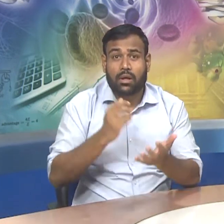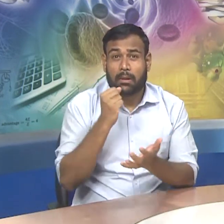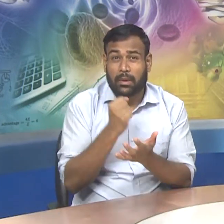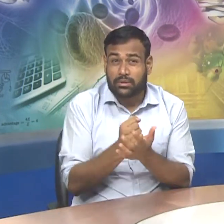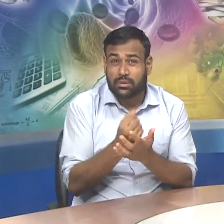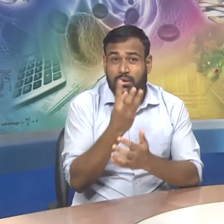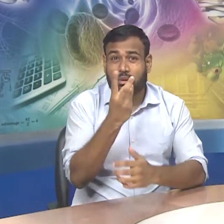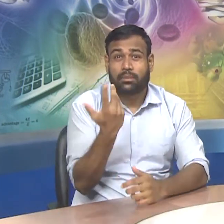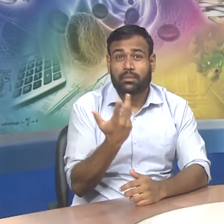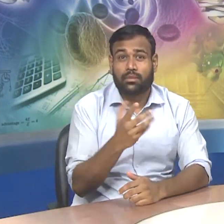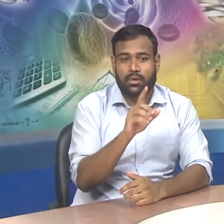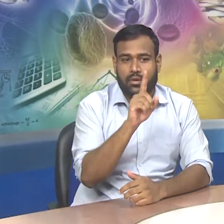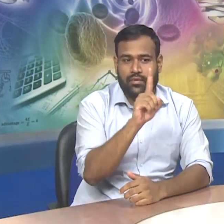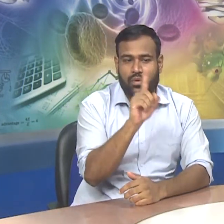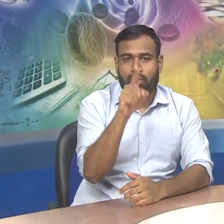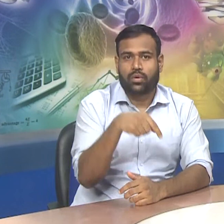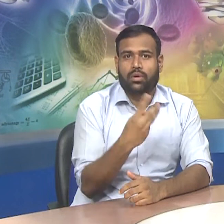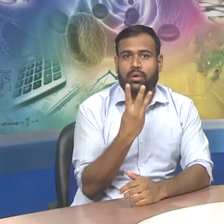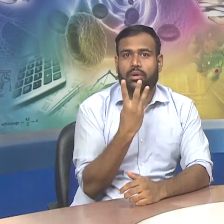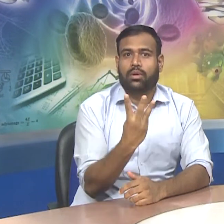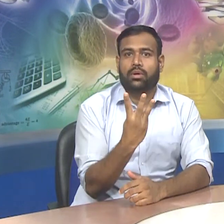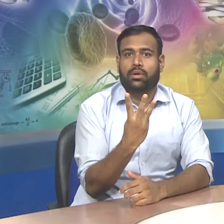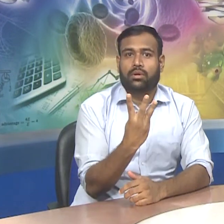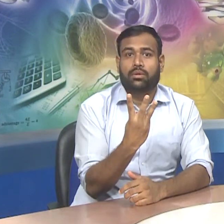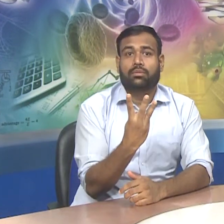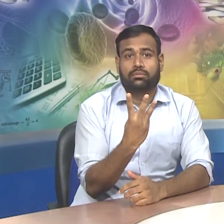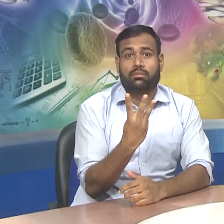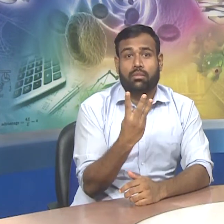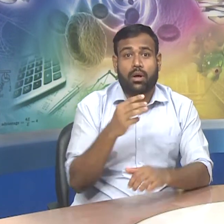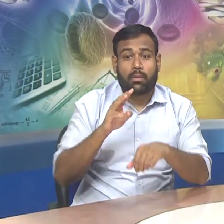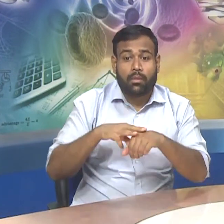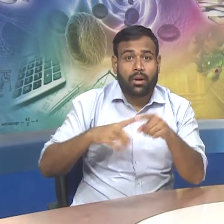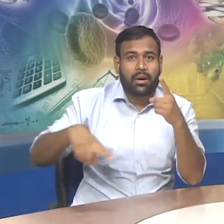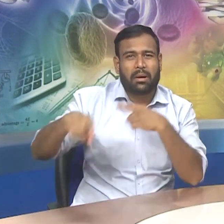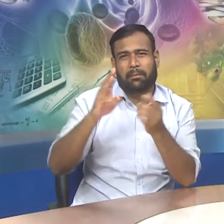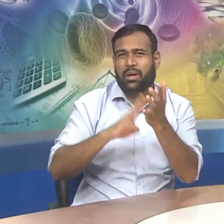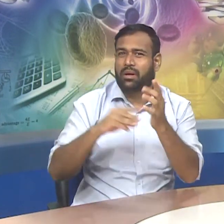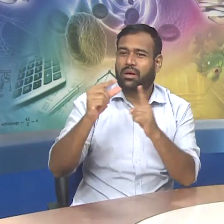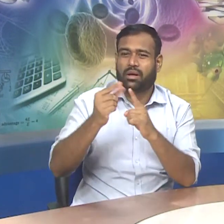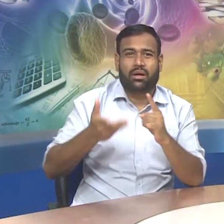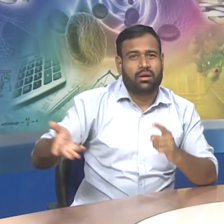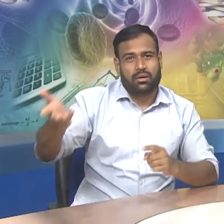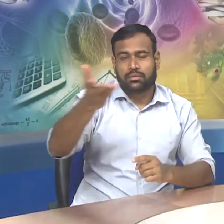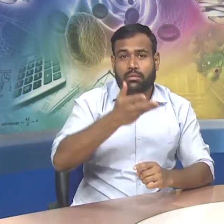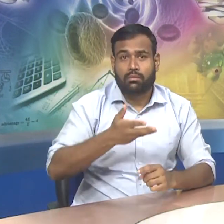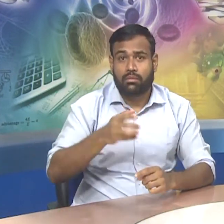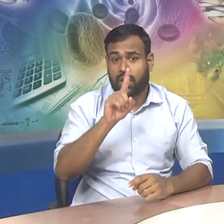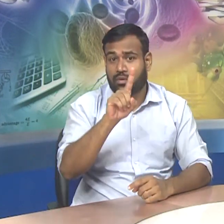house before it goes to the other house for investigation.